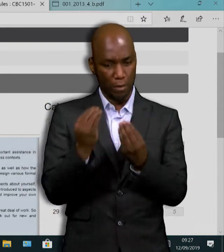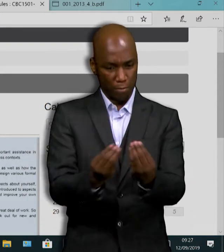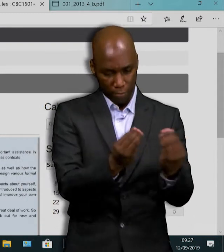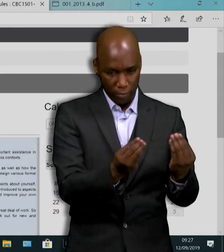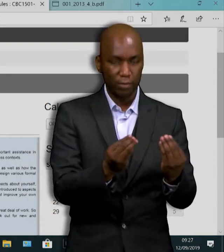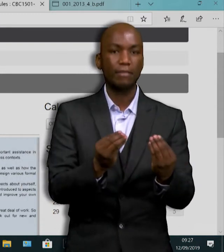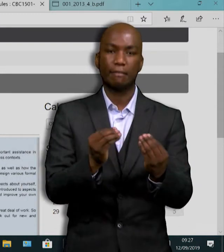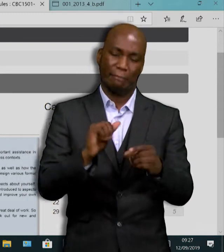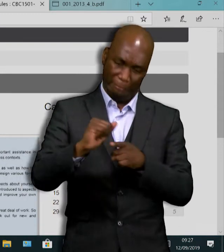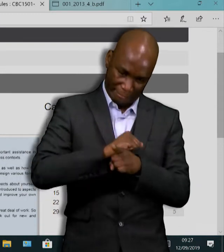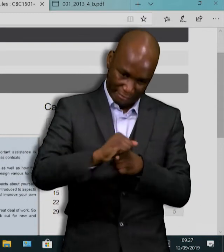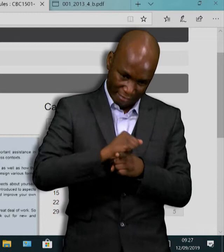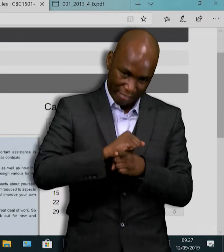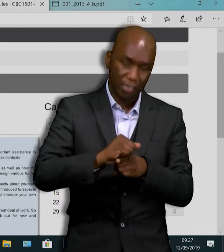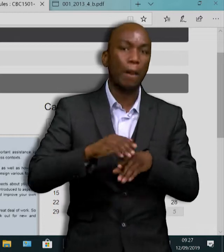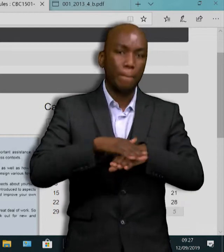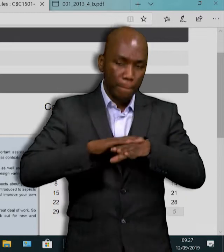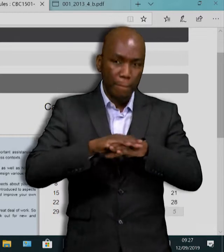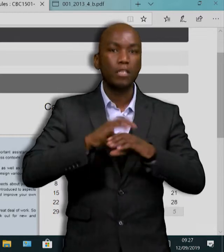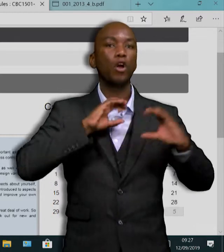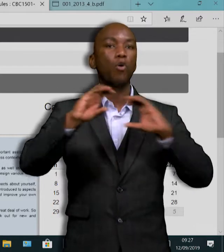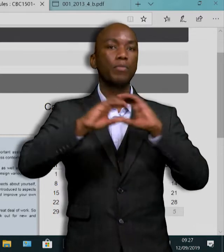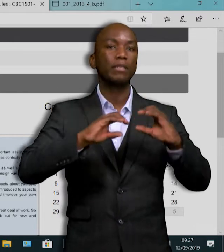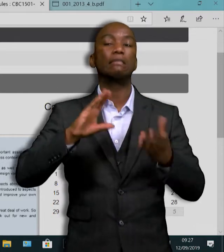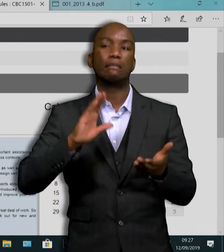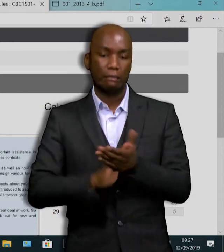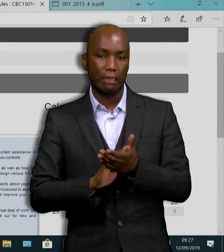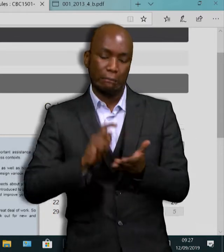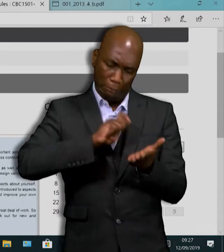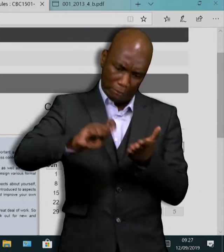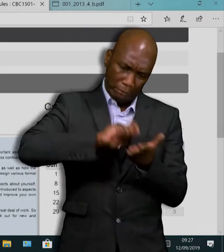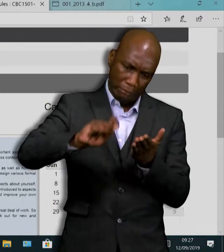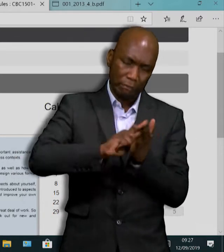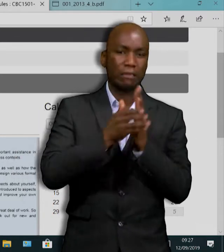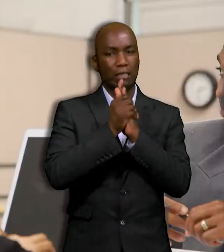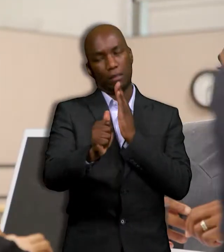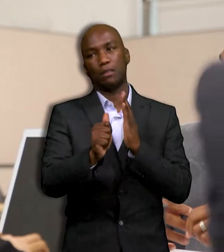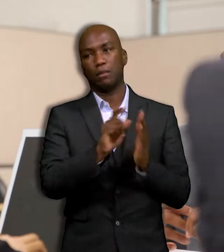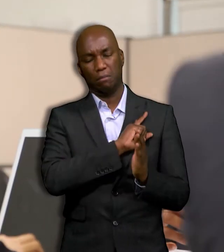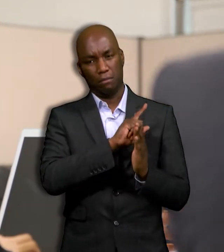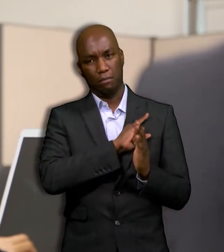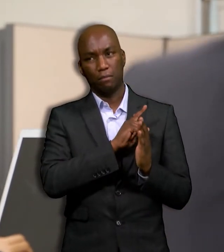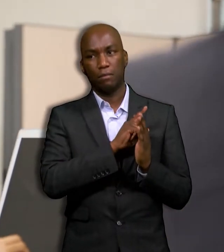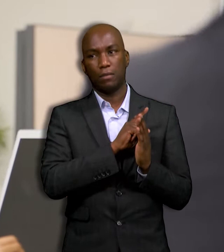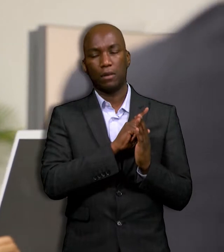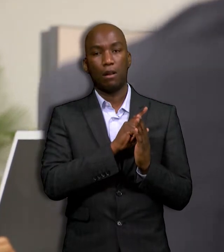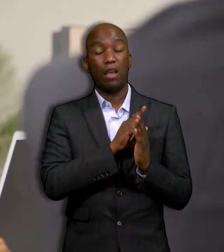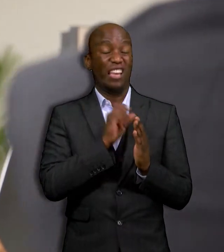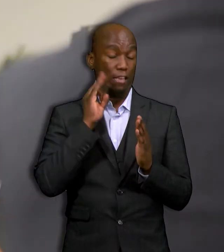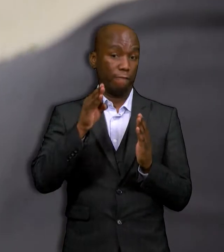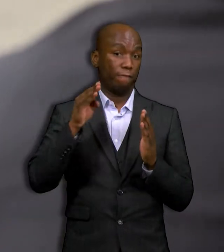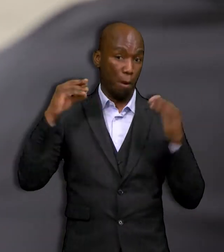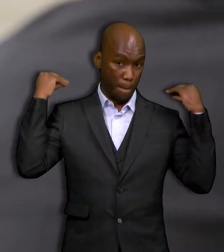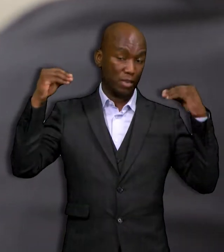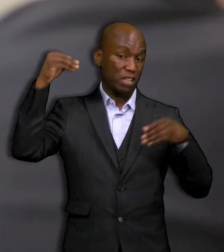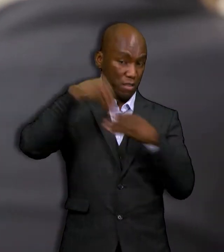receive training in basic communication and writing skills, specifically for the business